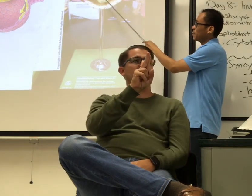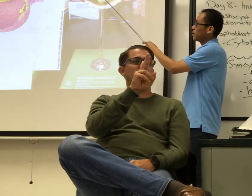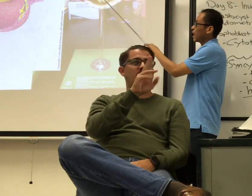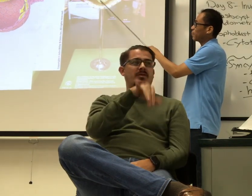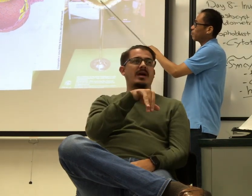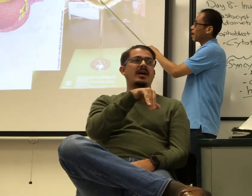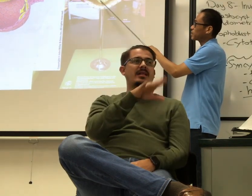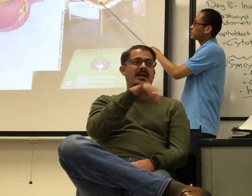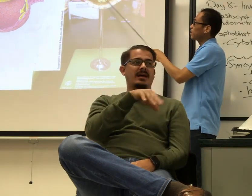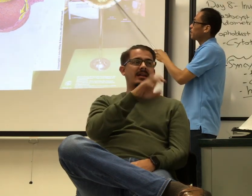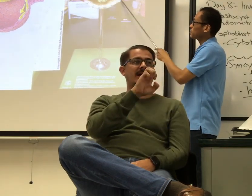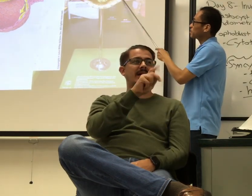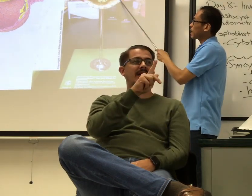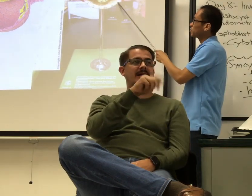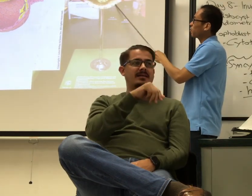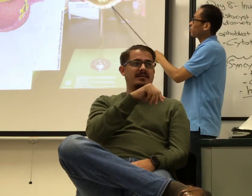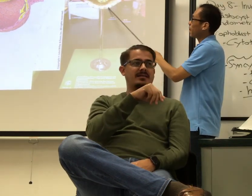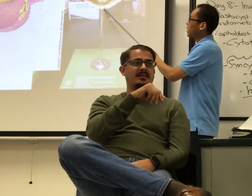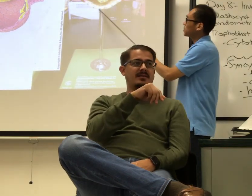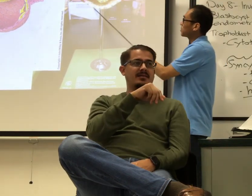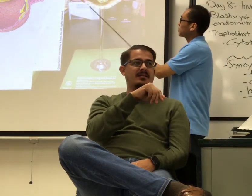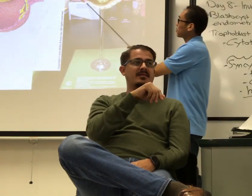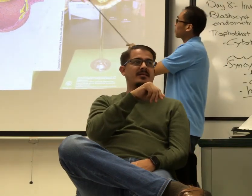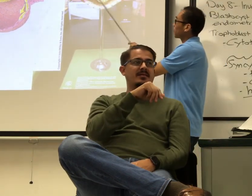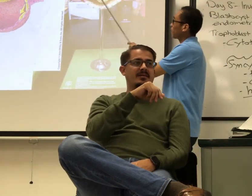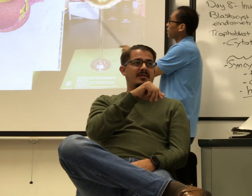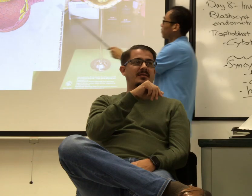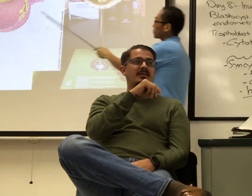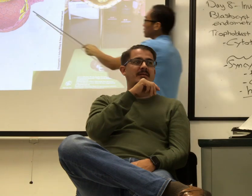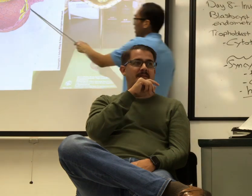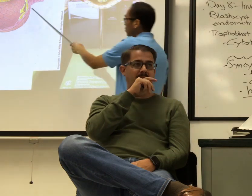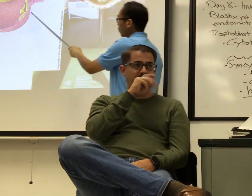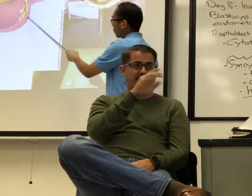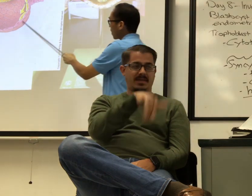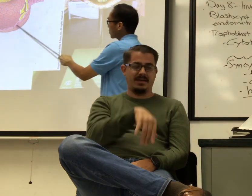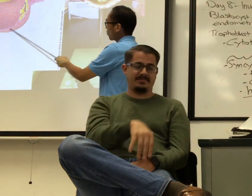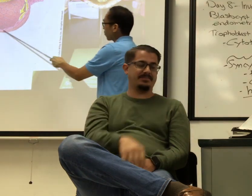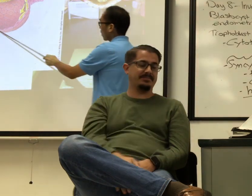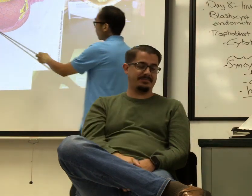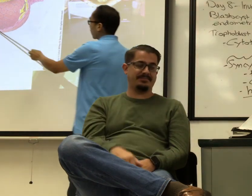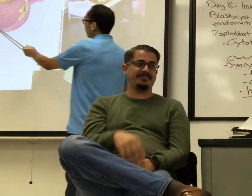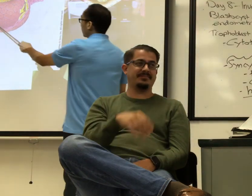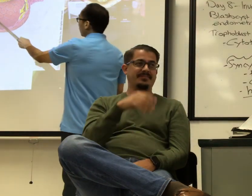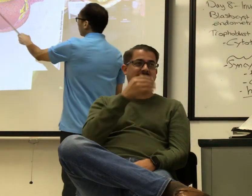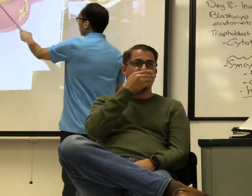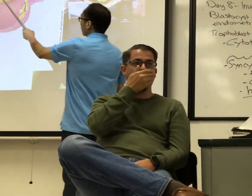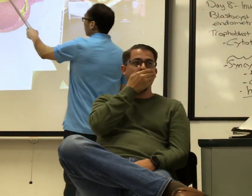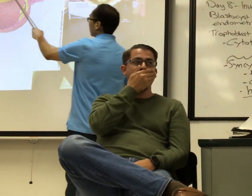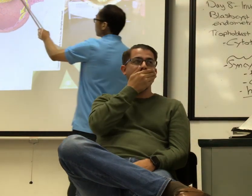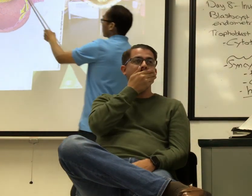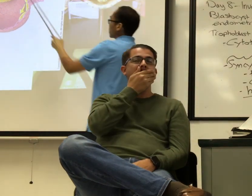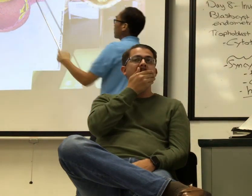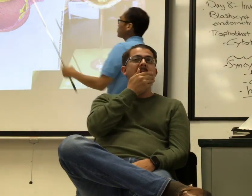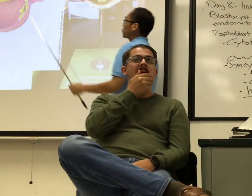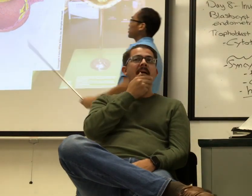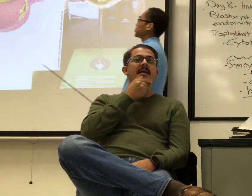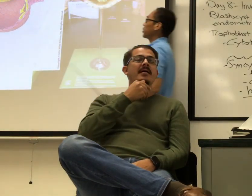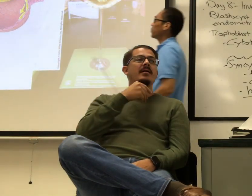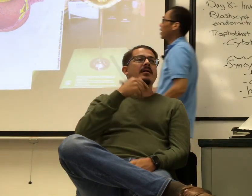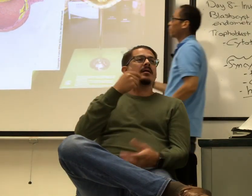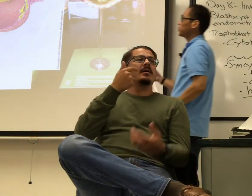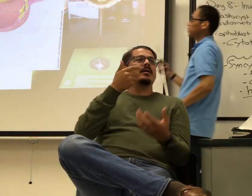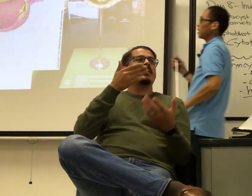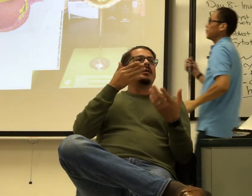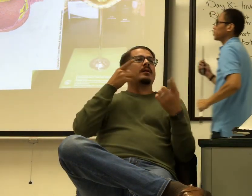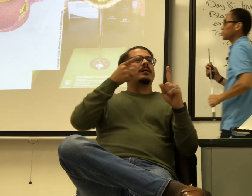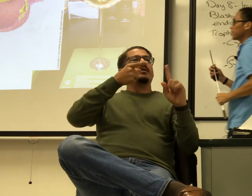or epihypoblast. There's the cytotrophoblast going around there. There's the cytotrophoblast going around there. So I'm just trying to show